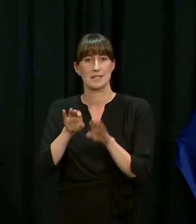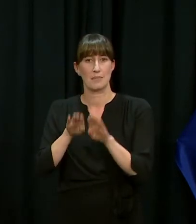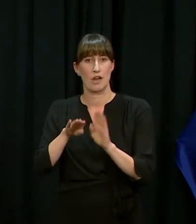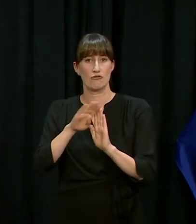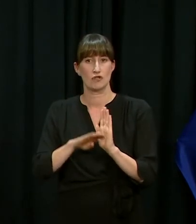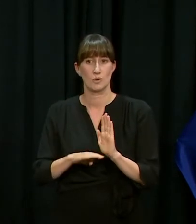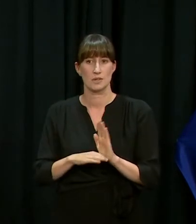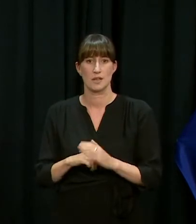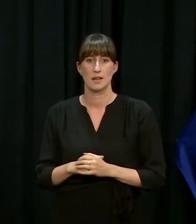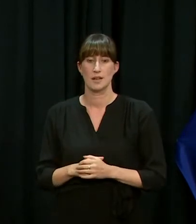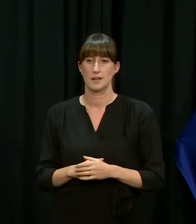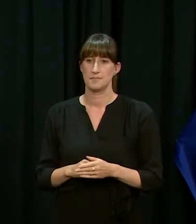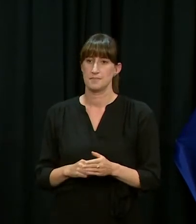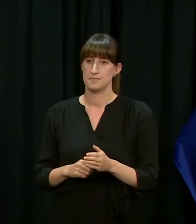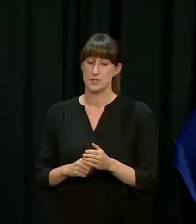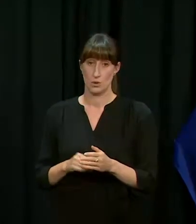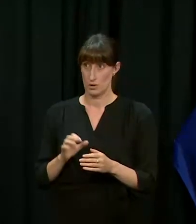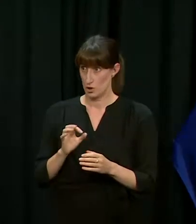no.